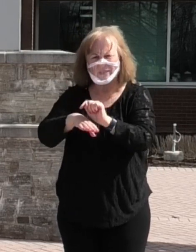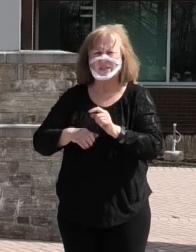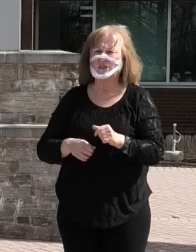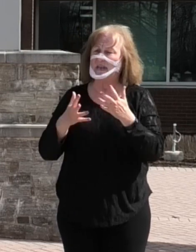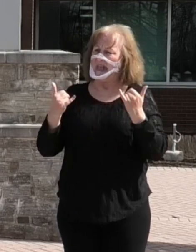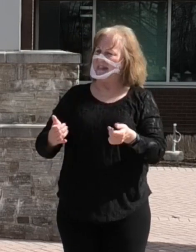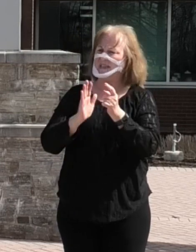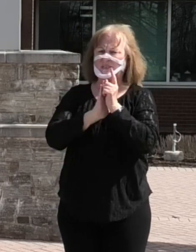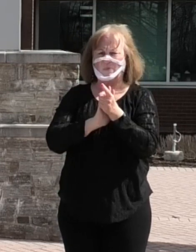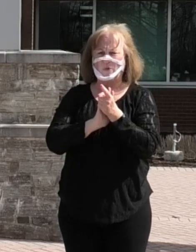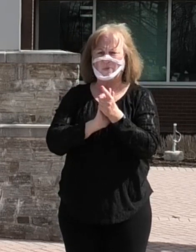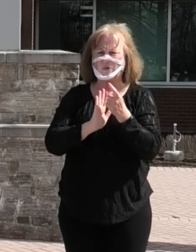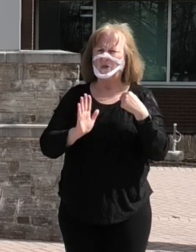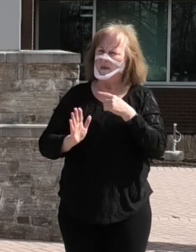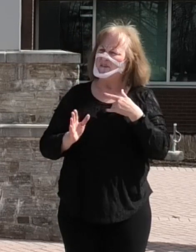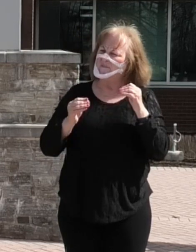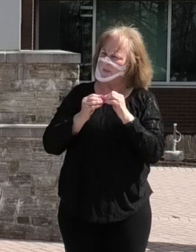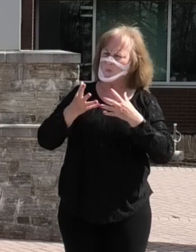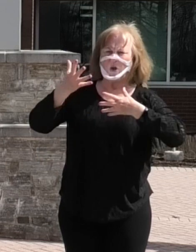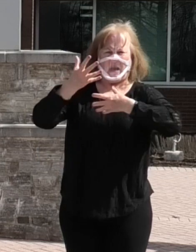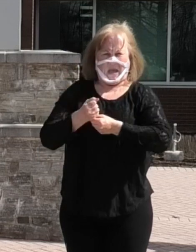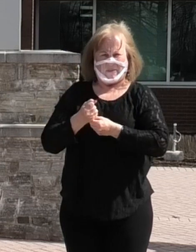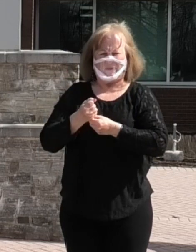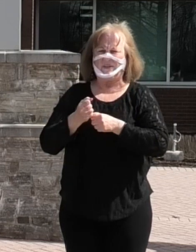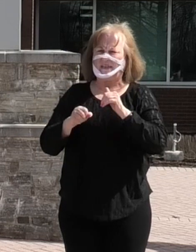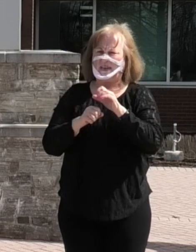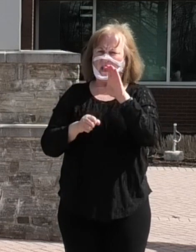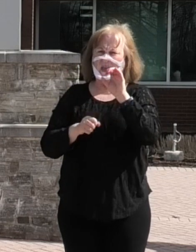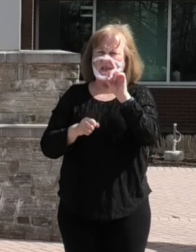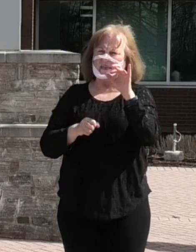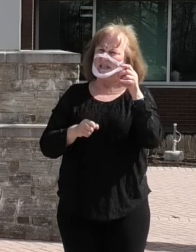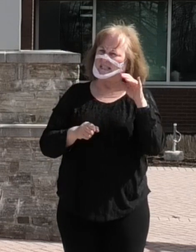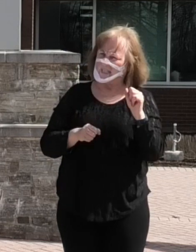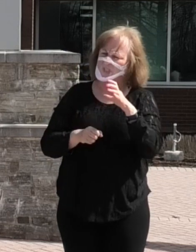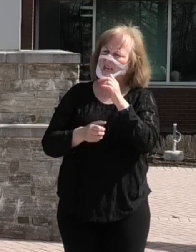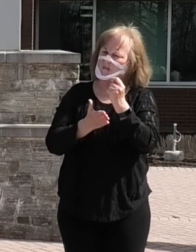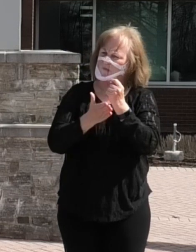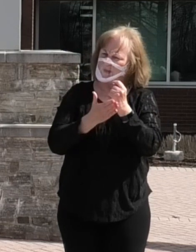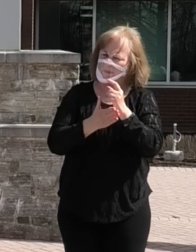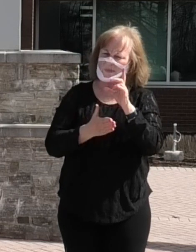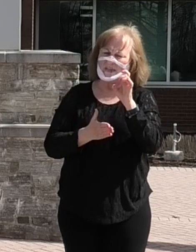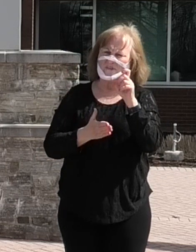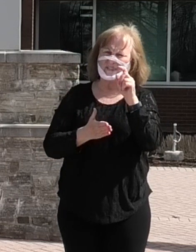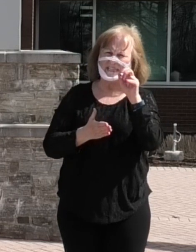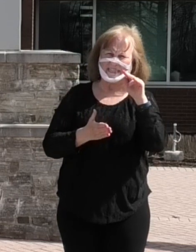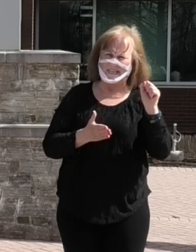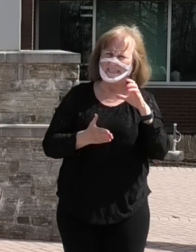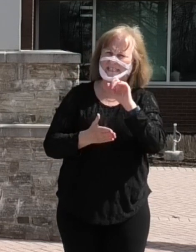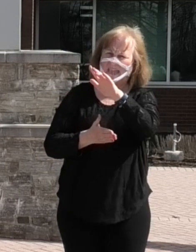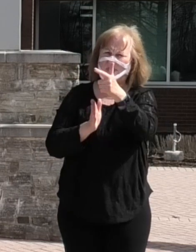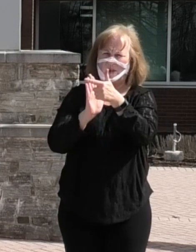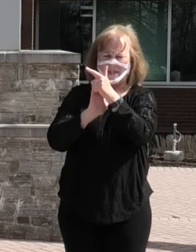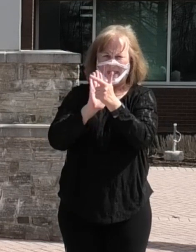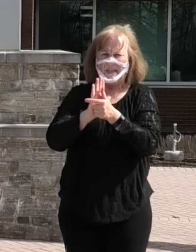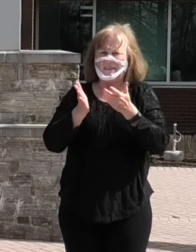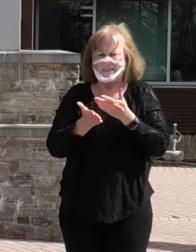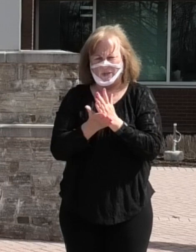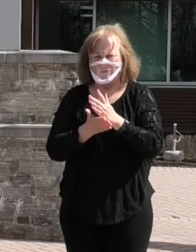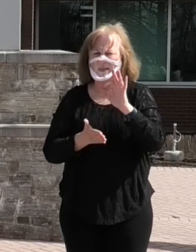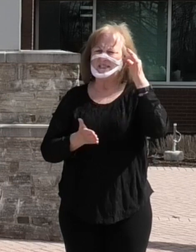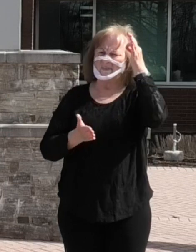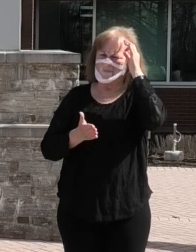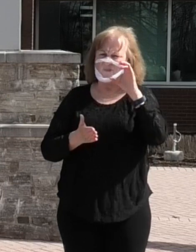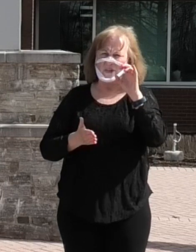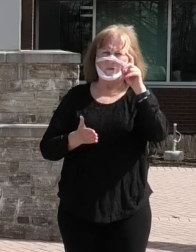At this moment, we feel more confident in the conditions and treatment of detainees and their legal rights in federal